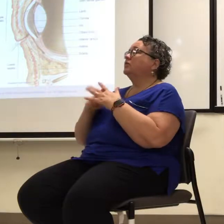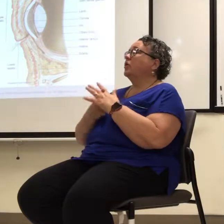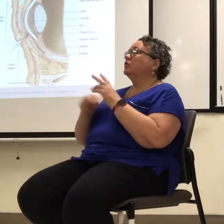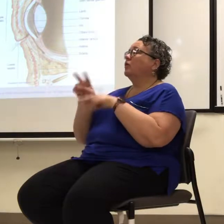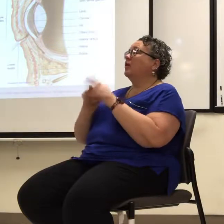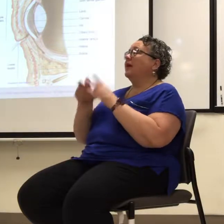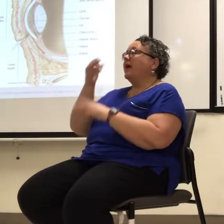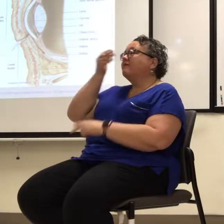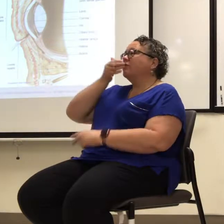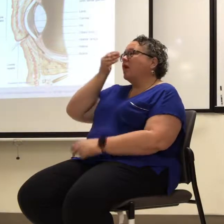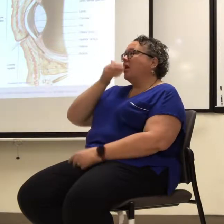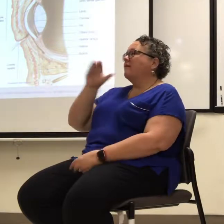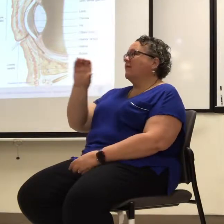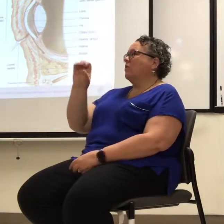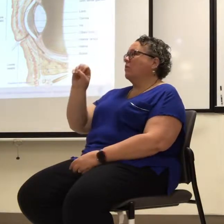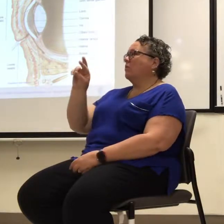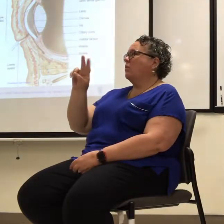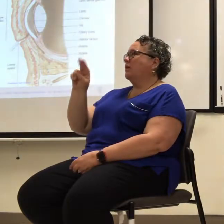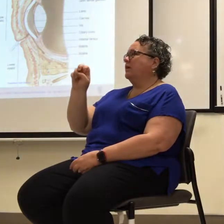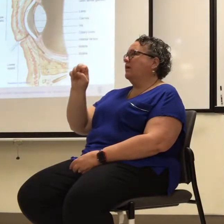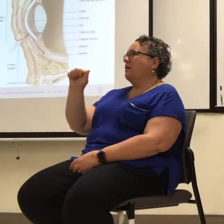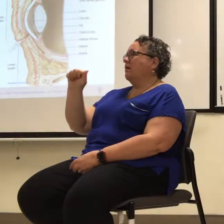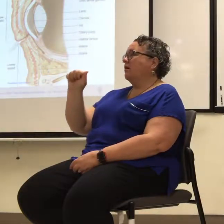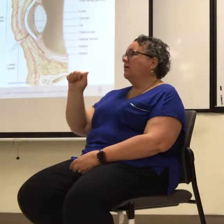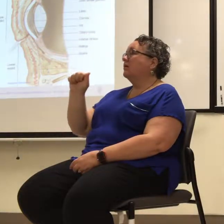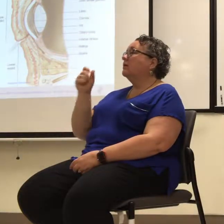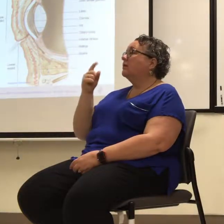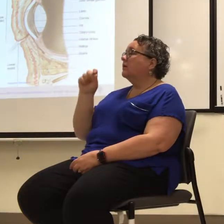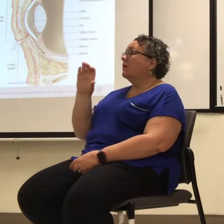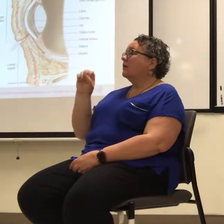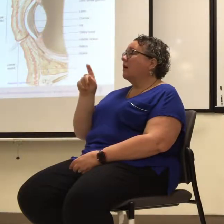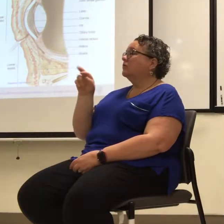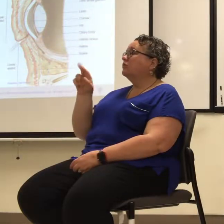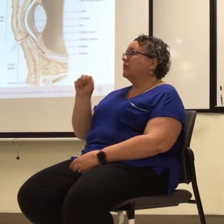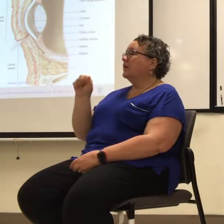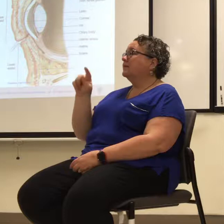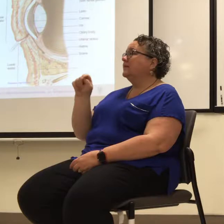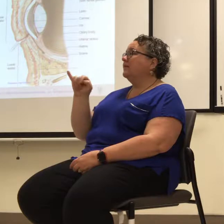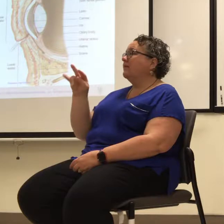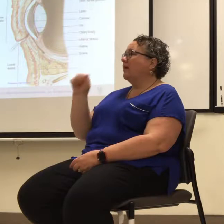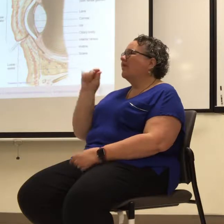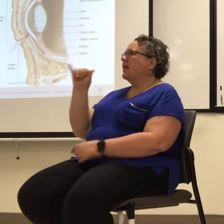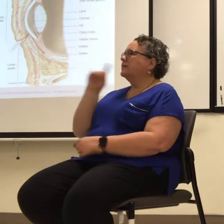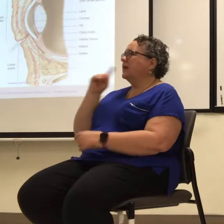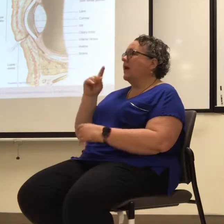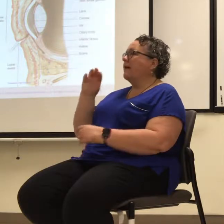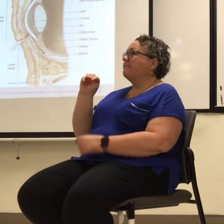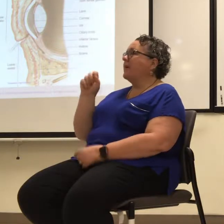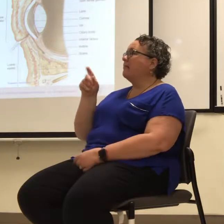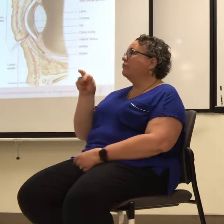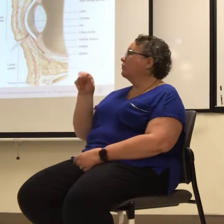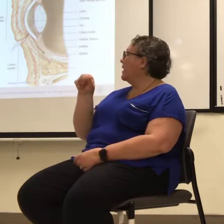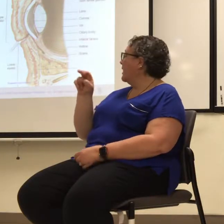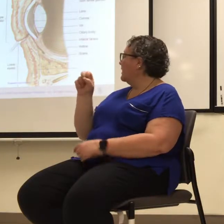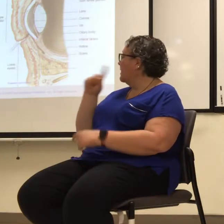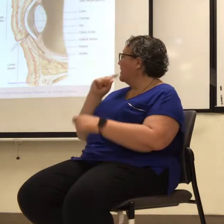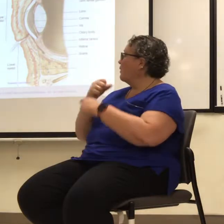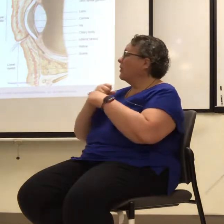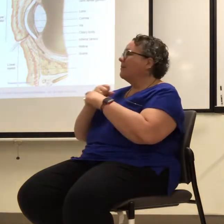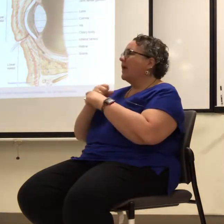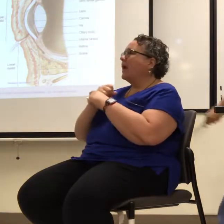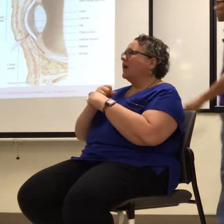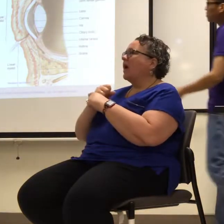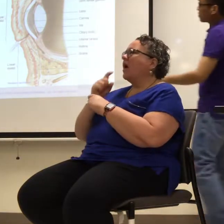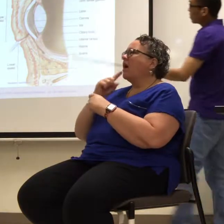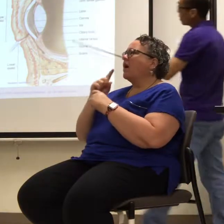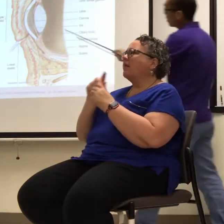there. The conjunctiva is a membrane that creates a little pocket for your